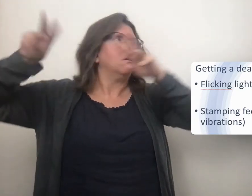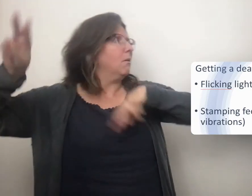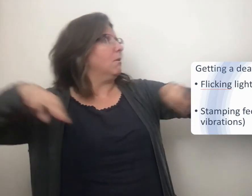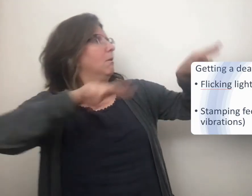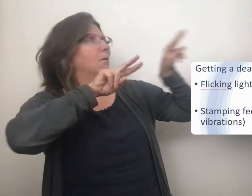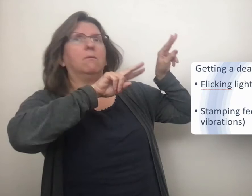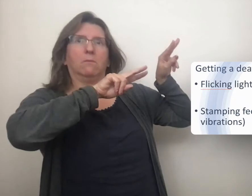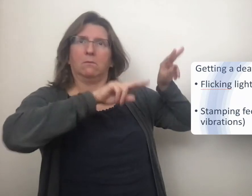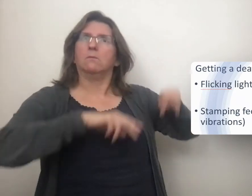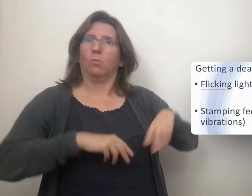someone wants their attention.